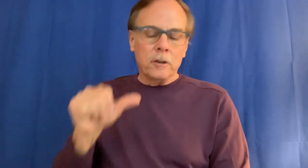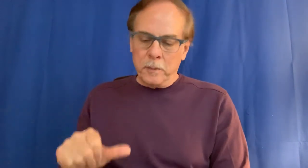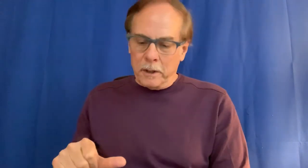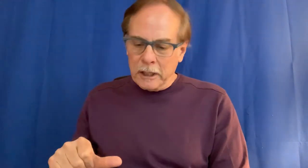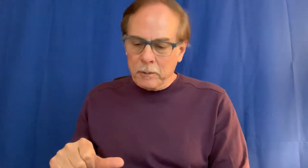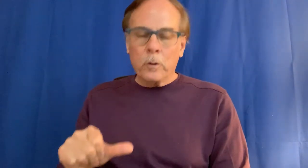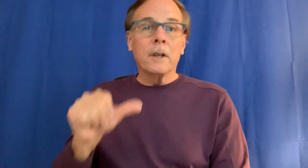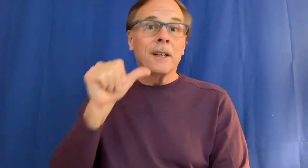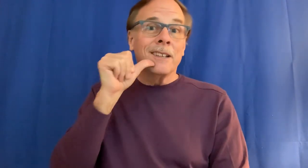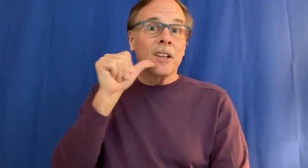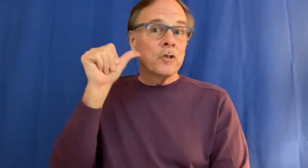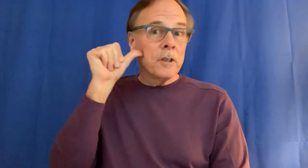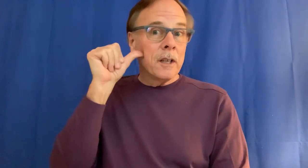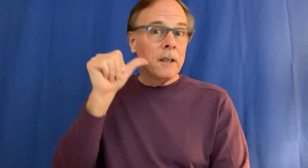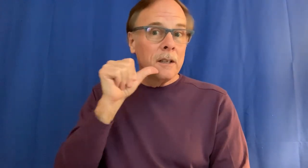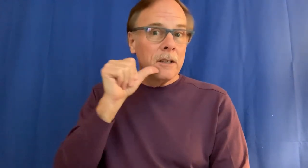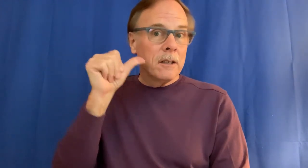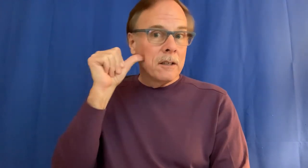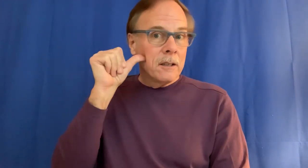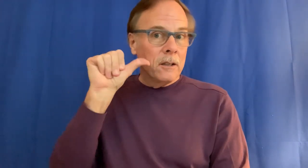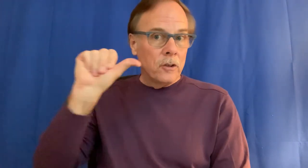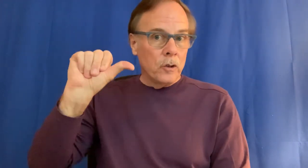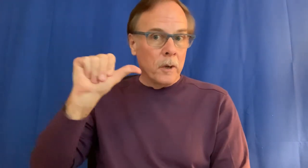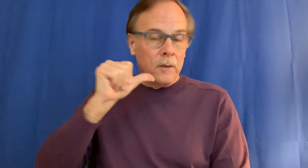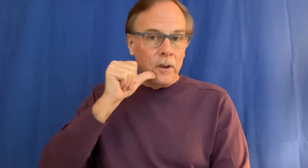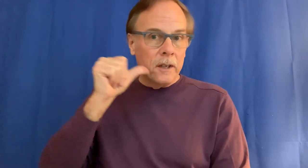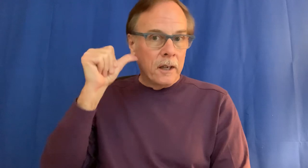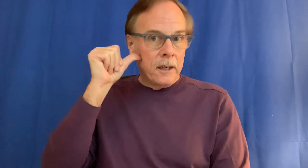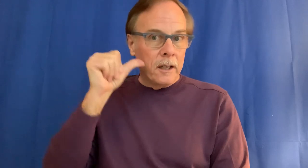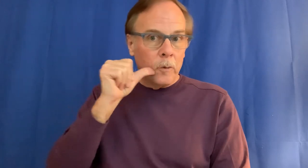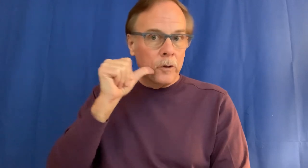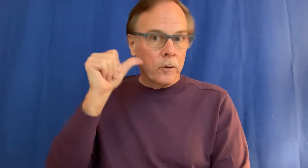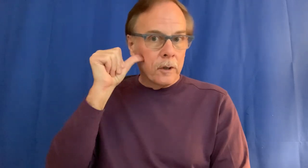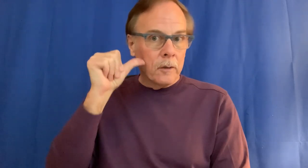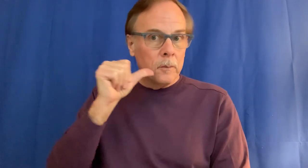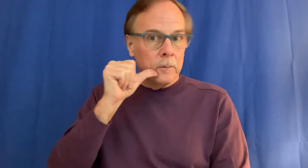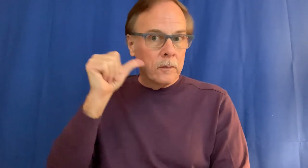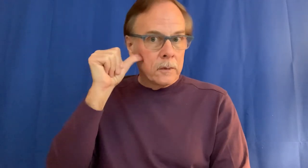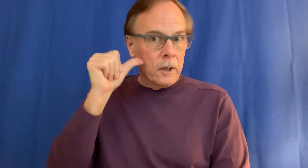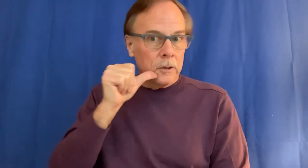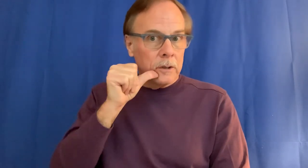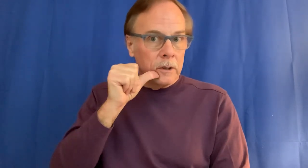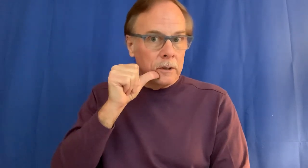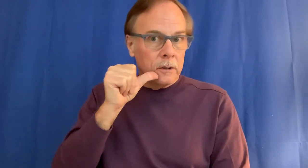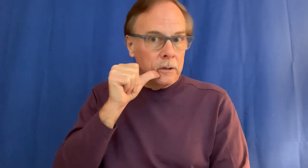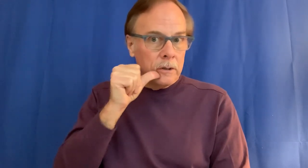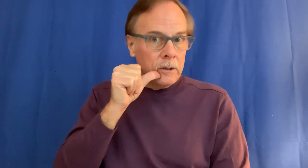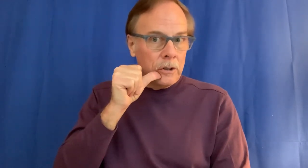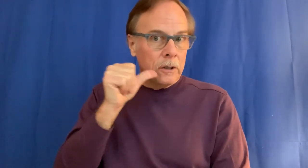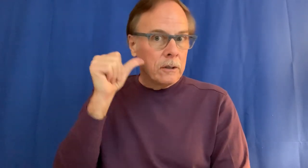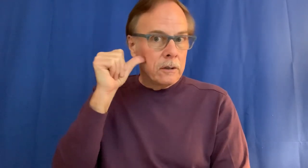The day before today, yesterday, your modified A hand with your thumb touching chin,